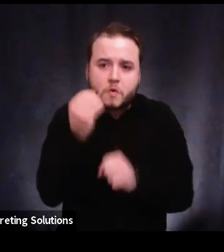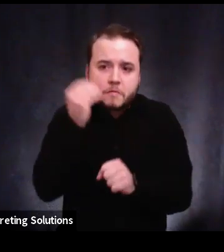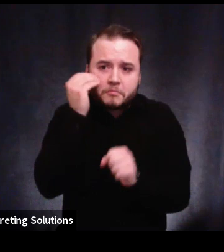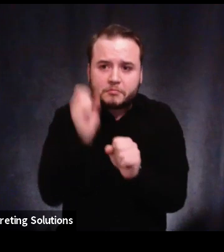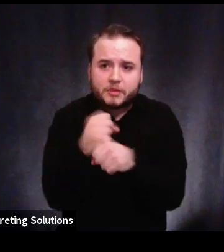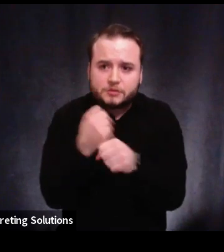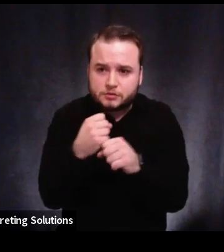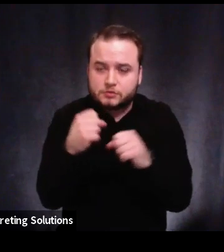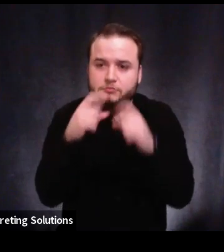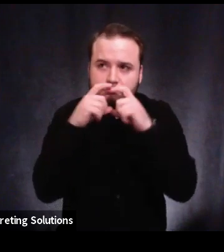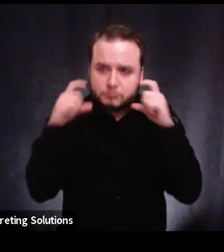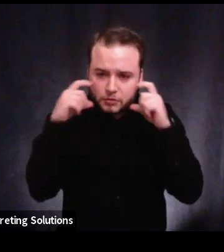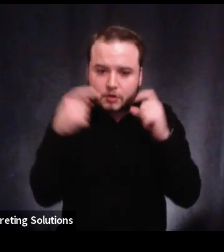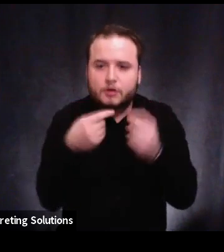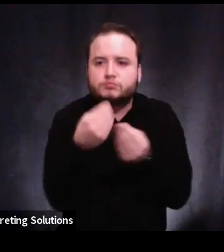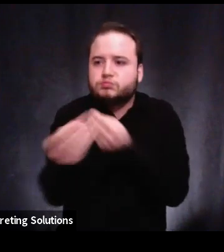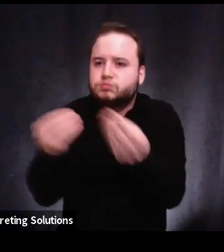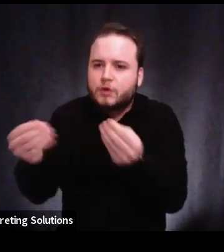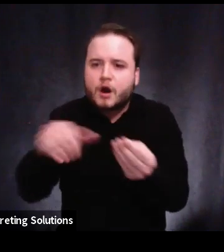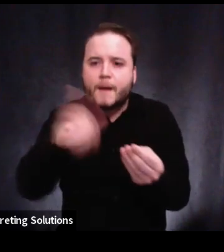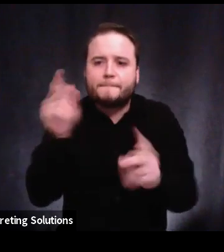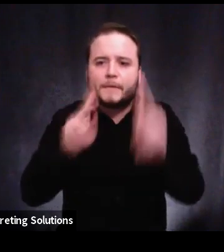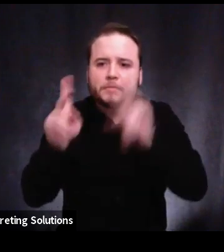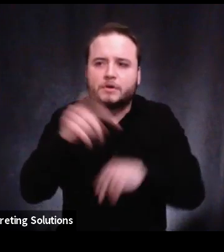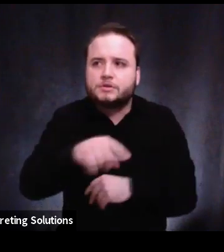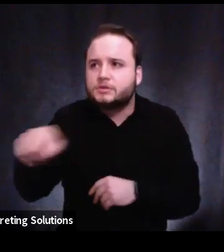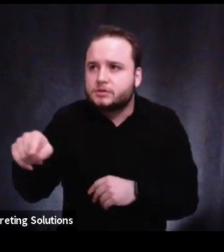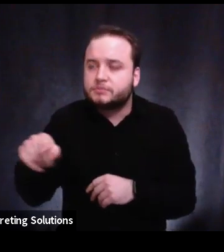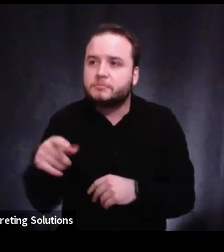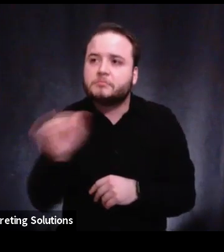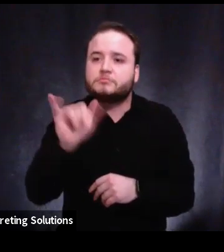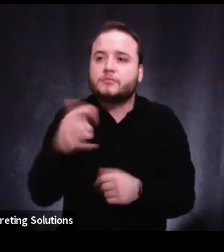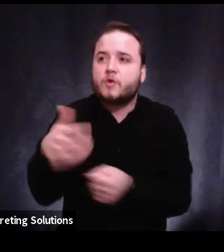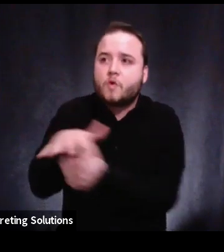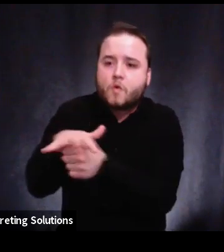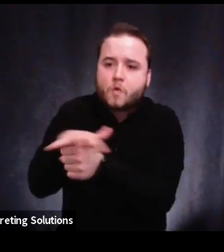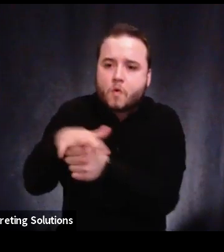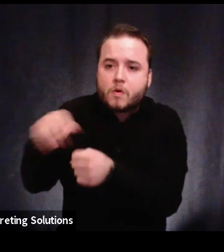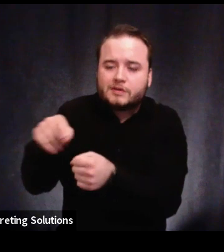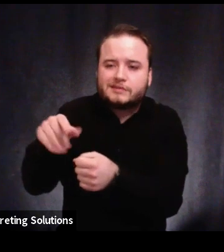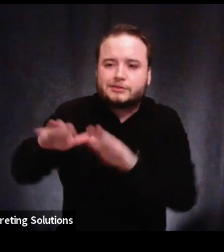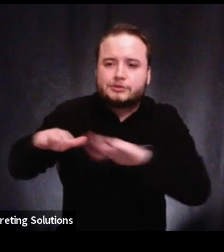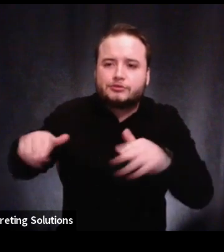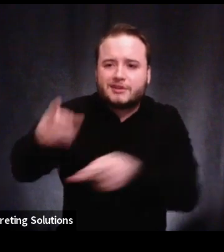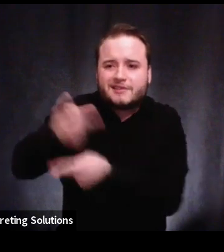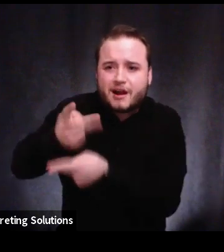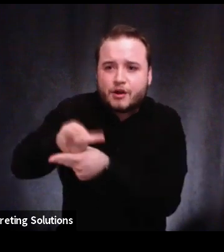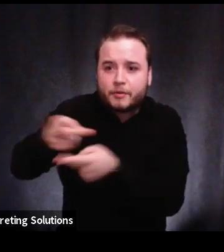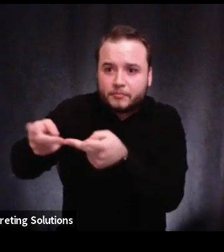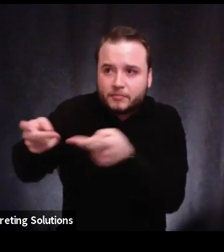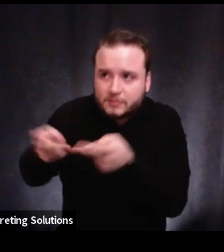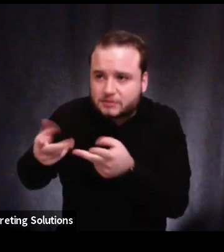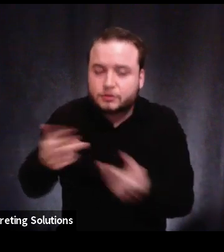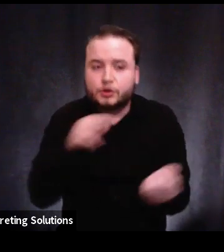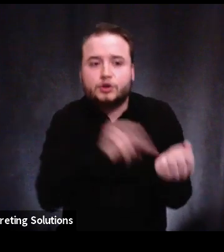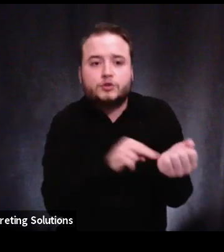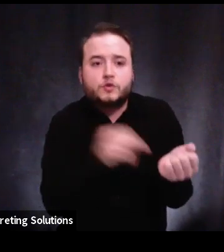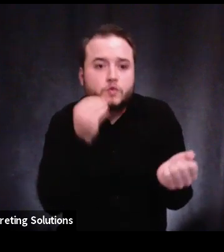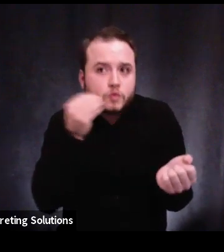good places to donate them would be to your local child care facilities, nursing homes, or other community